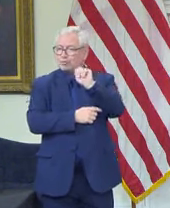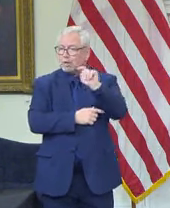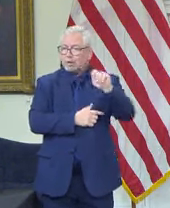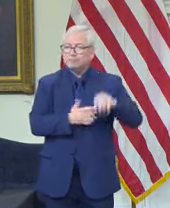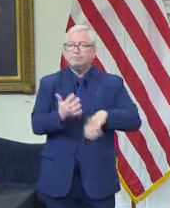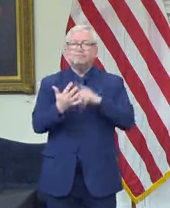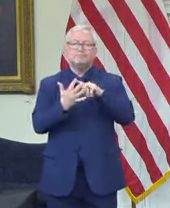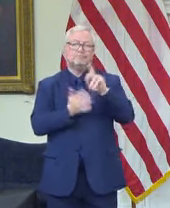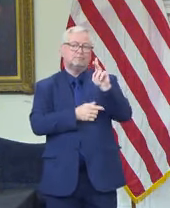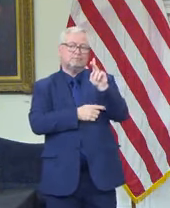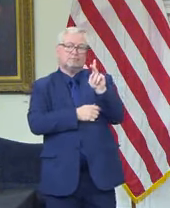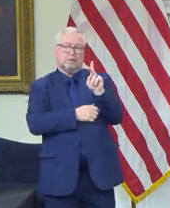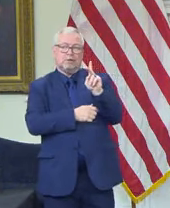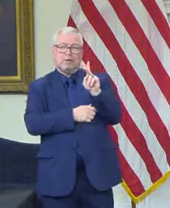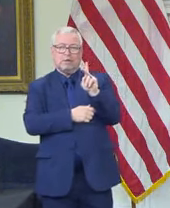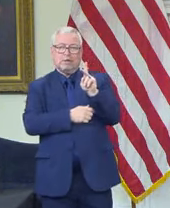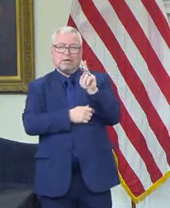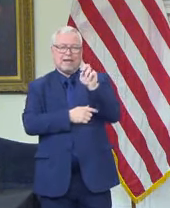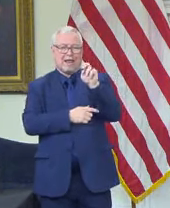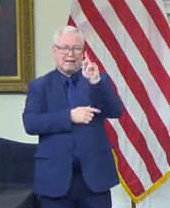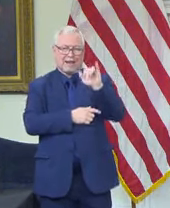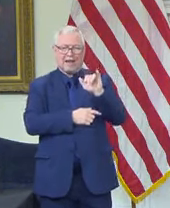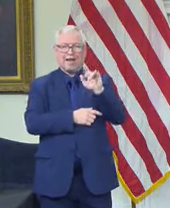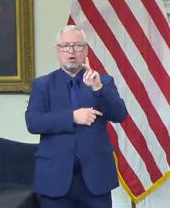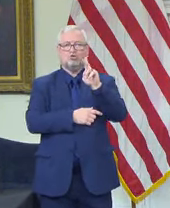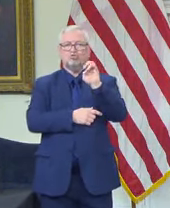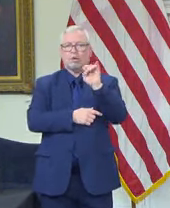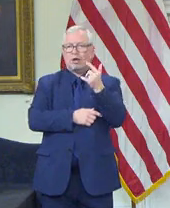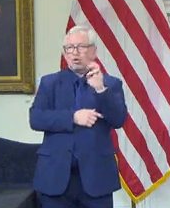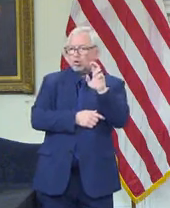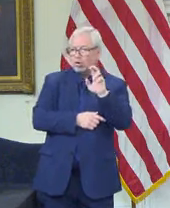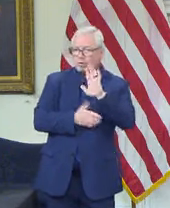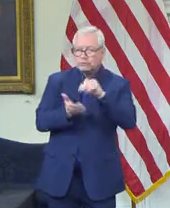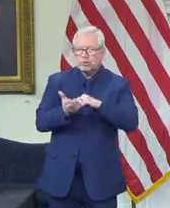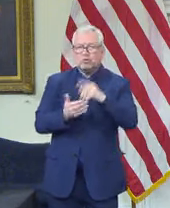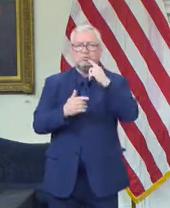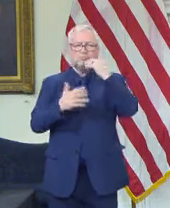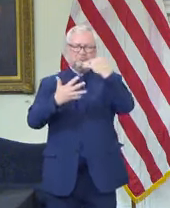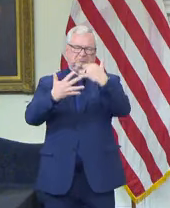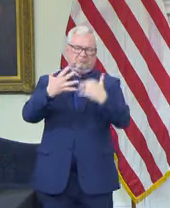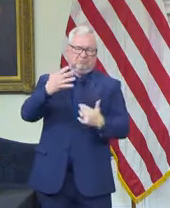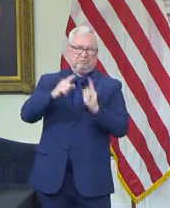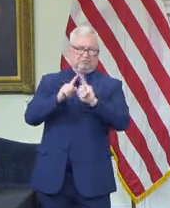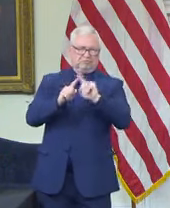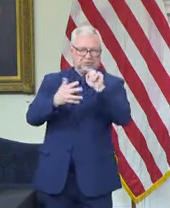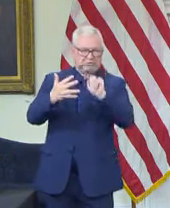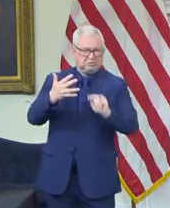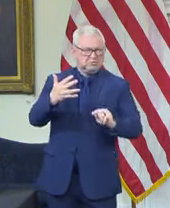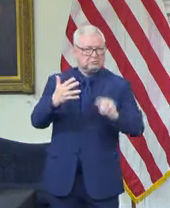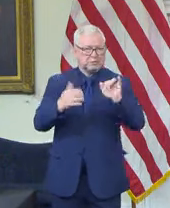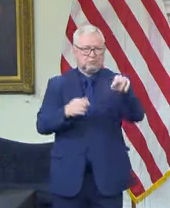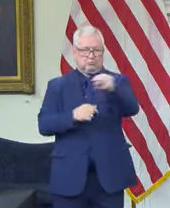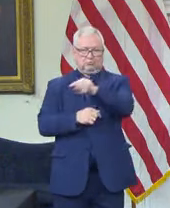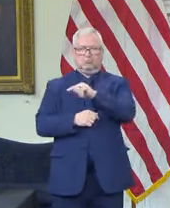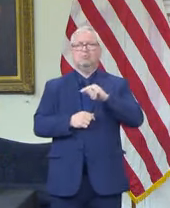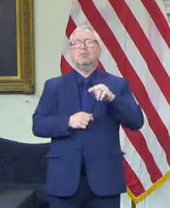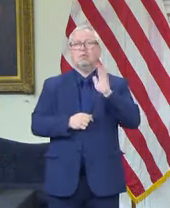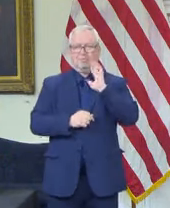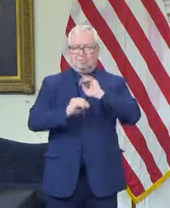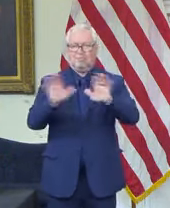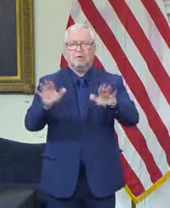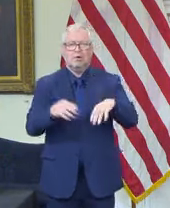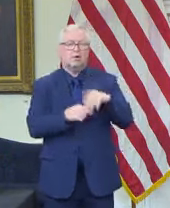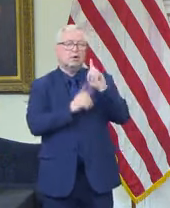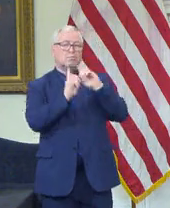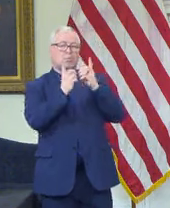have authorized Brigadier General Adam Flash of the Maryland National Guard to be activated